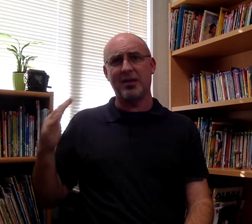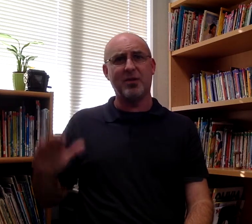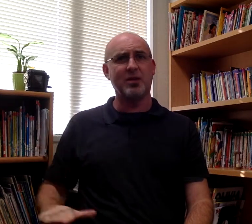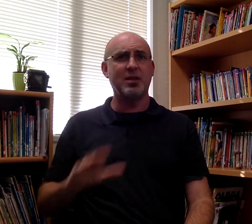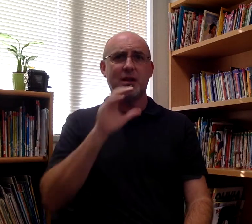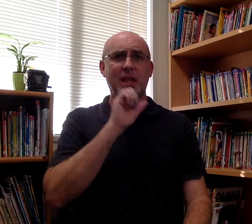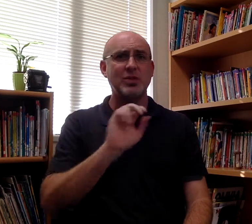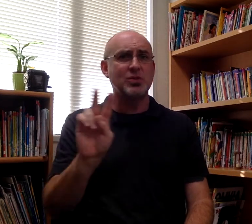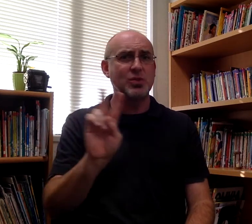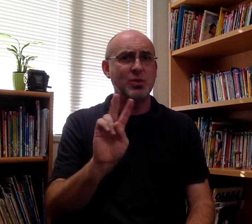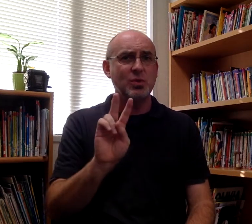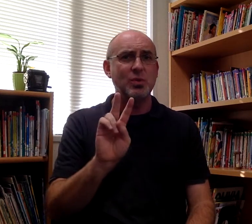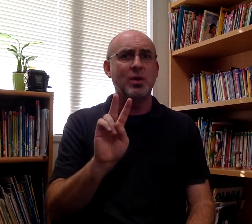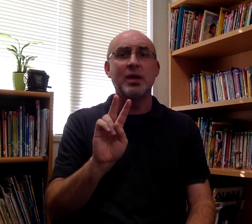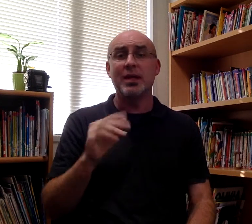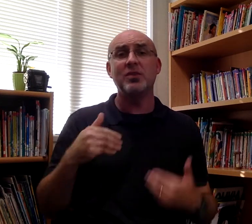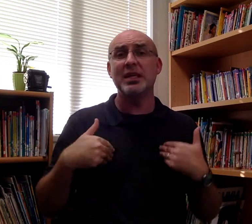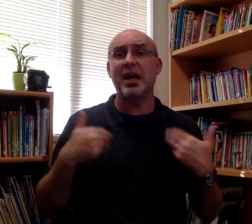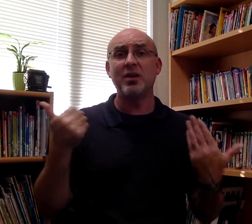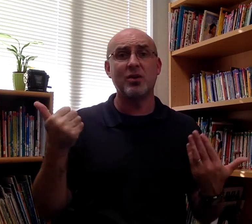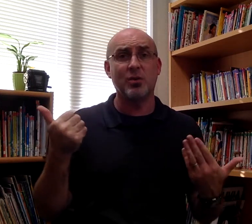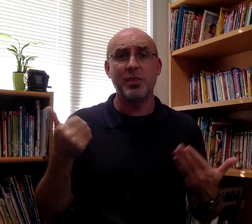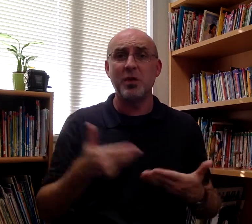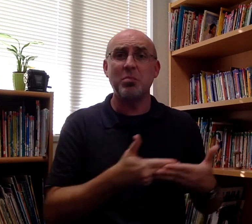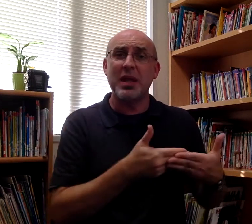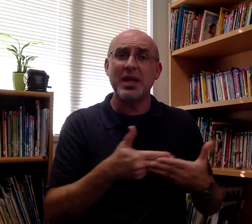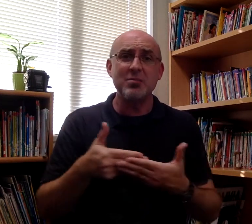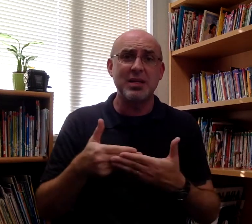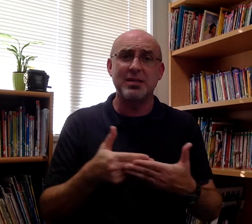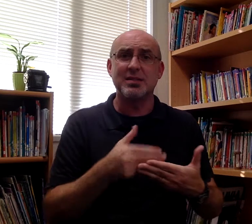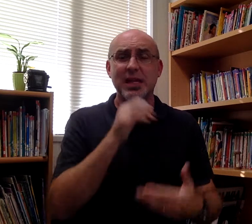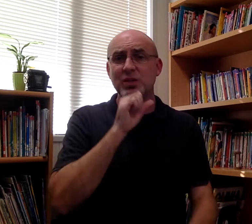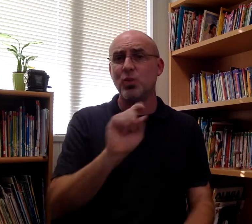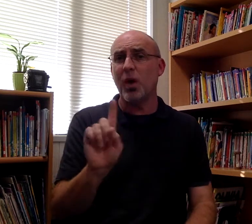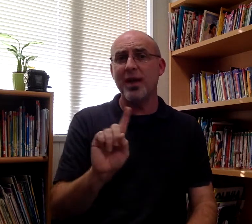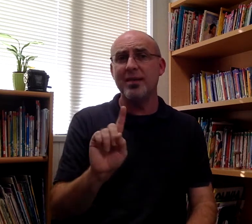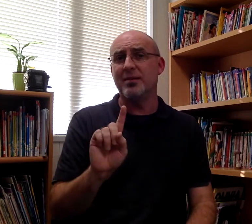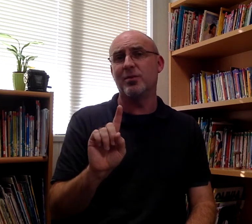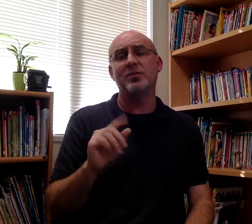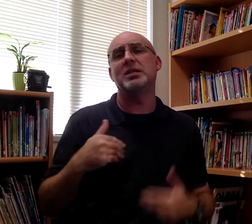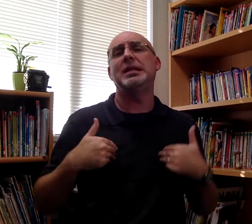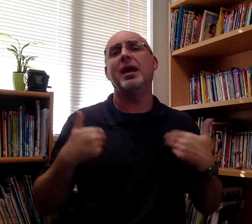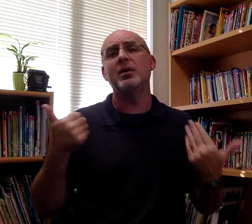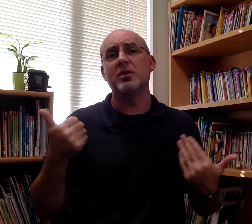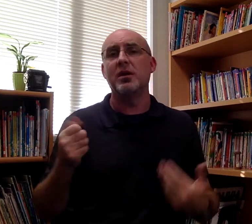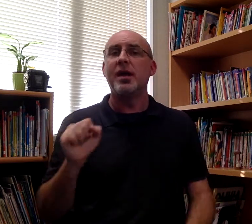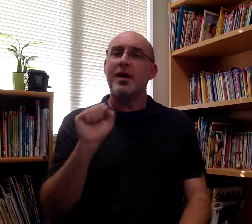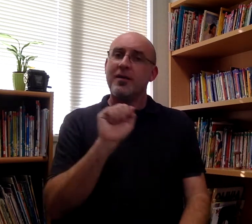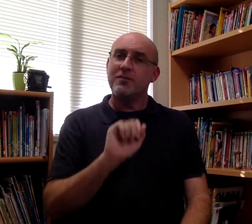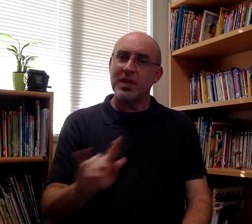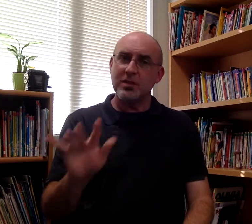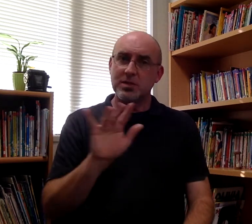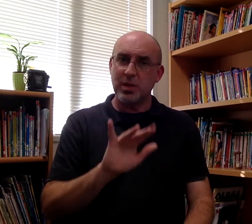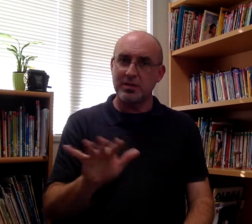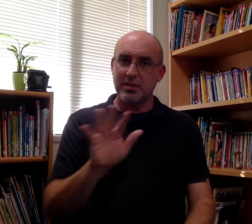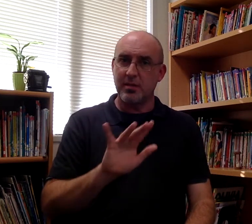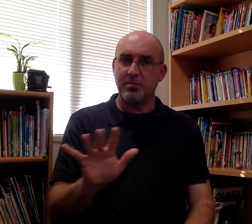very little, age 2, even younger, when they're babies, age 1, or even younger, fingerspell to them.